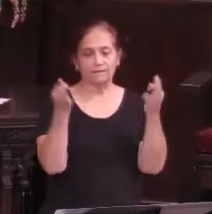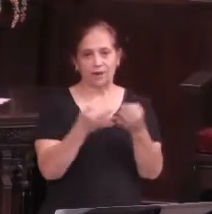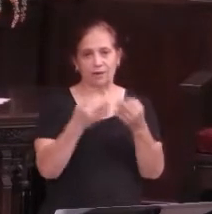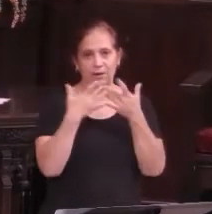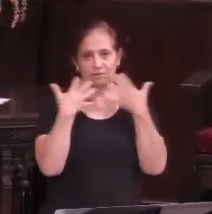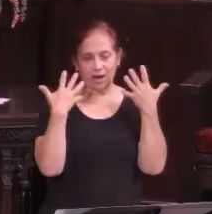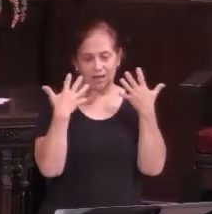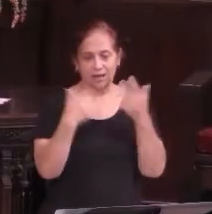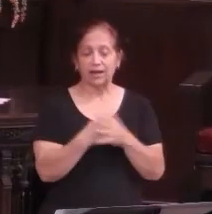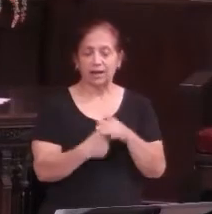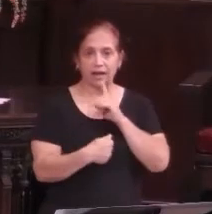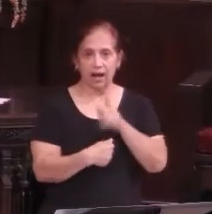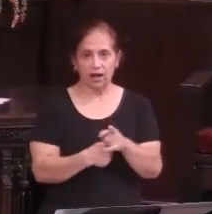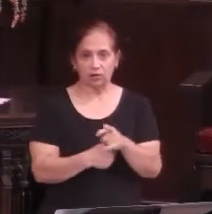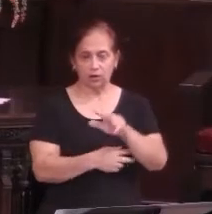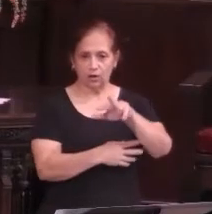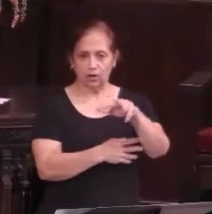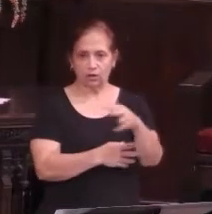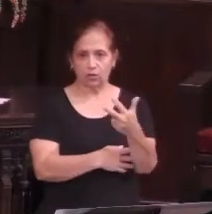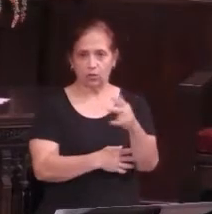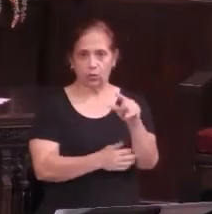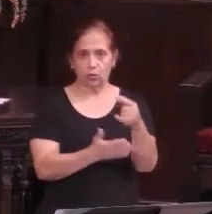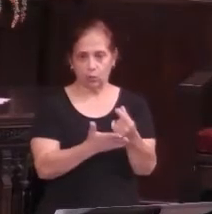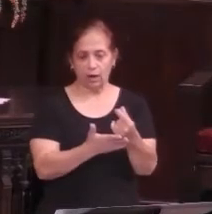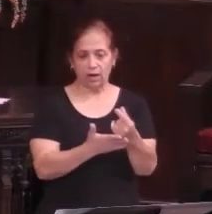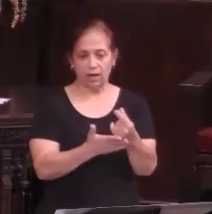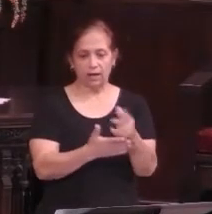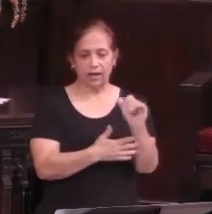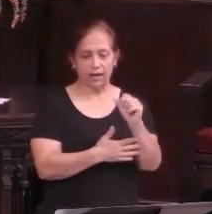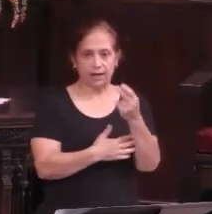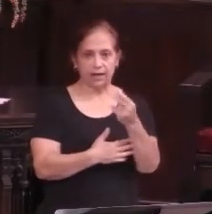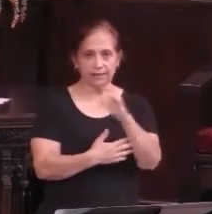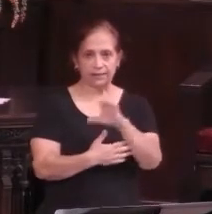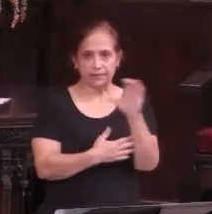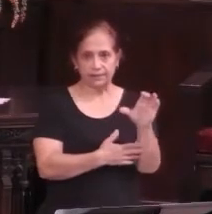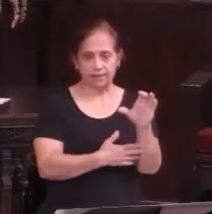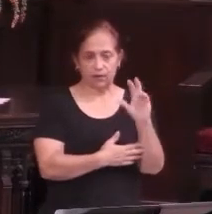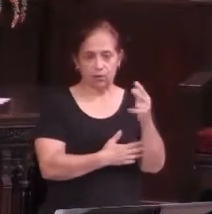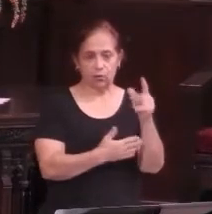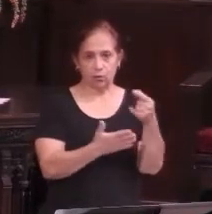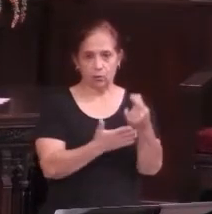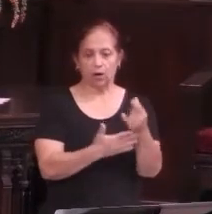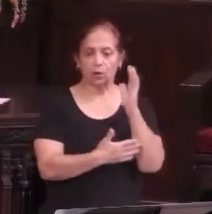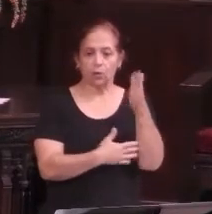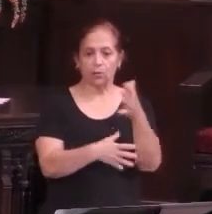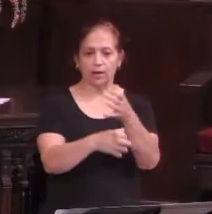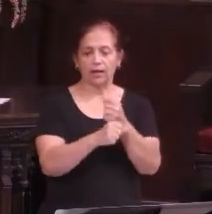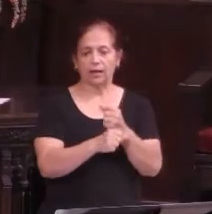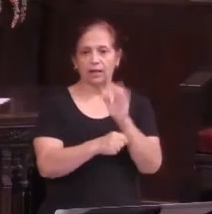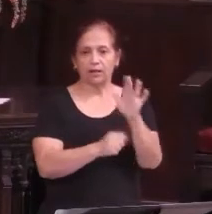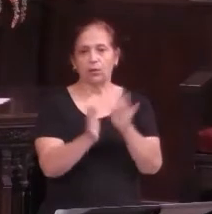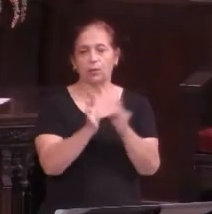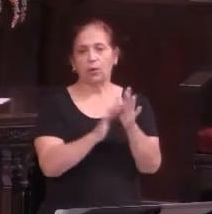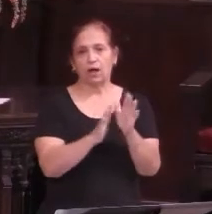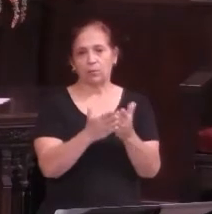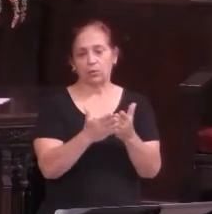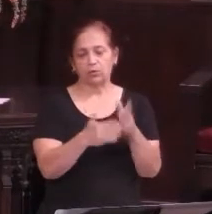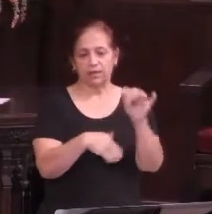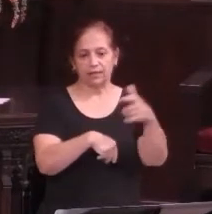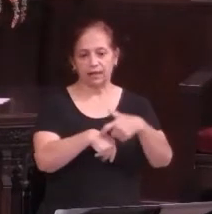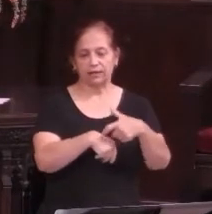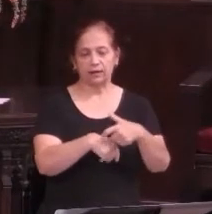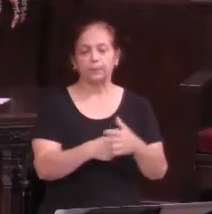family-friendly. And actually, our third graders, our AHCC third graders, will be receiving their Bibles at